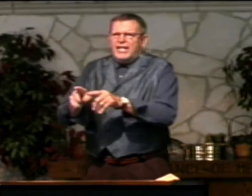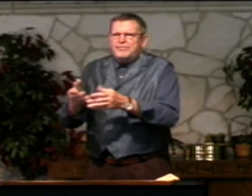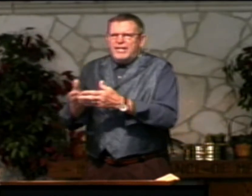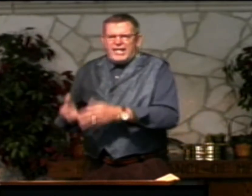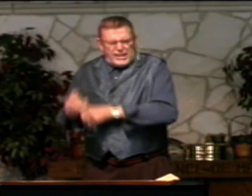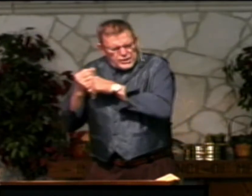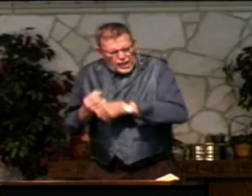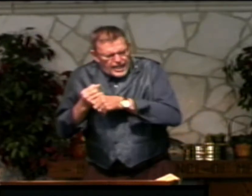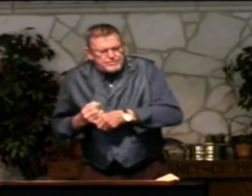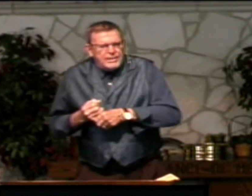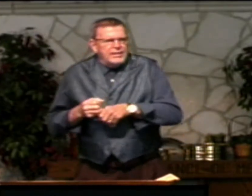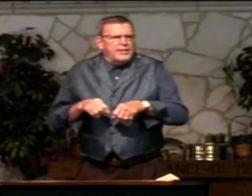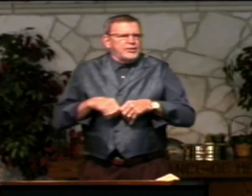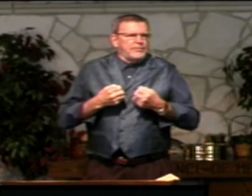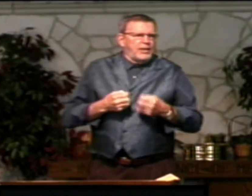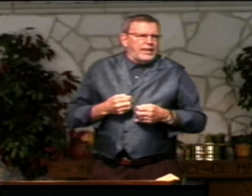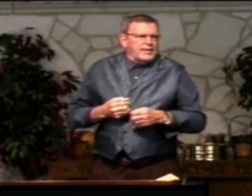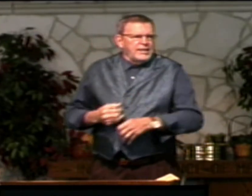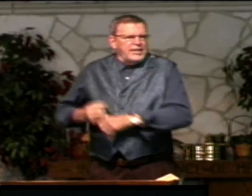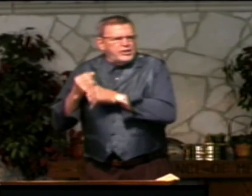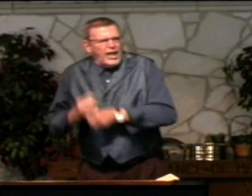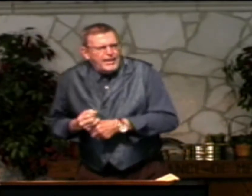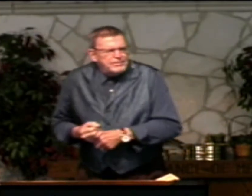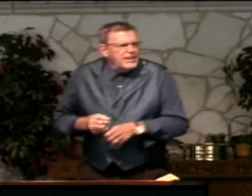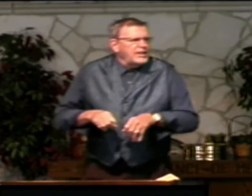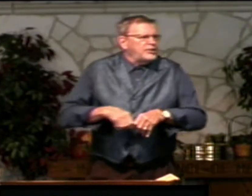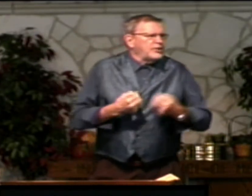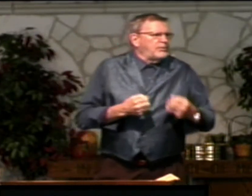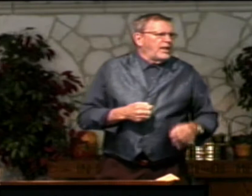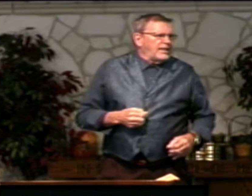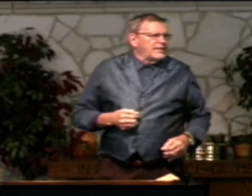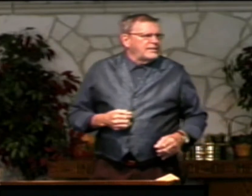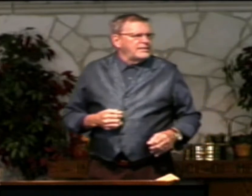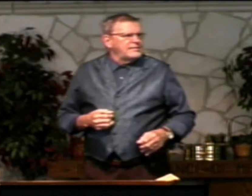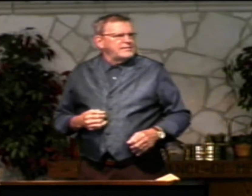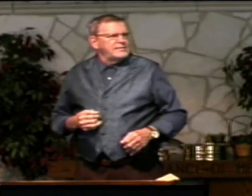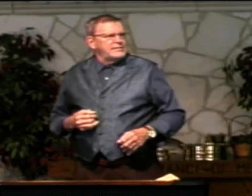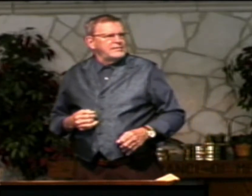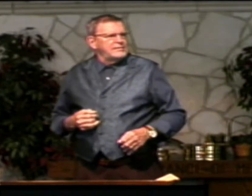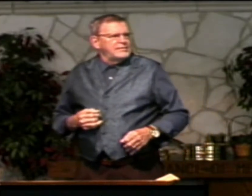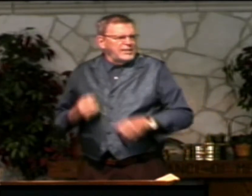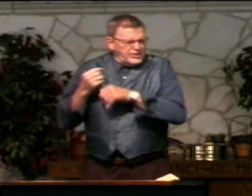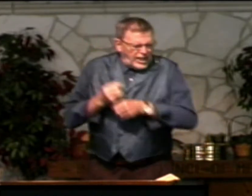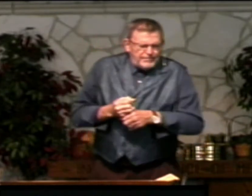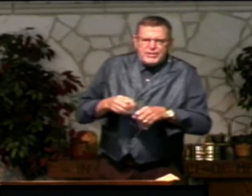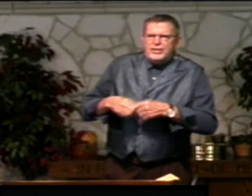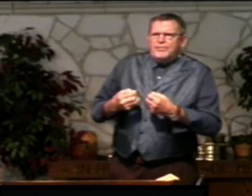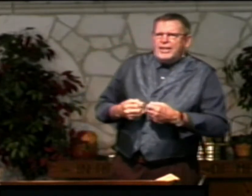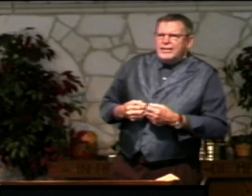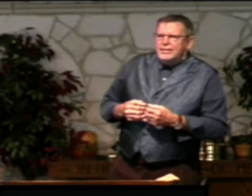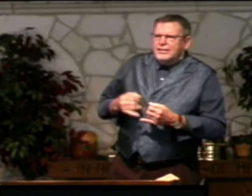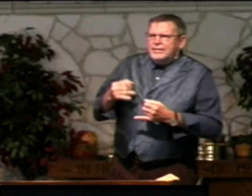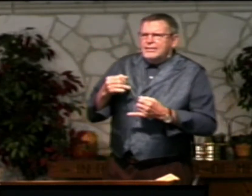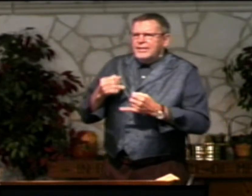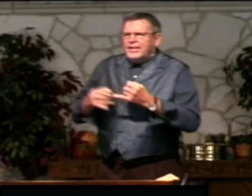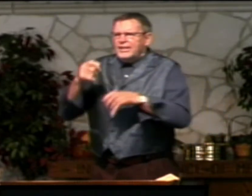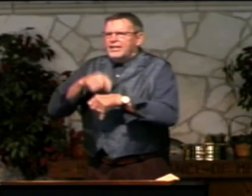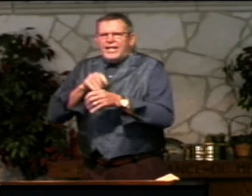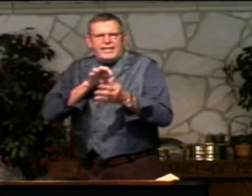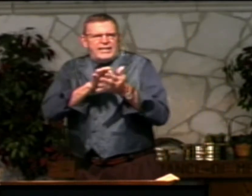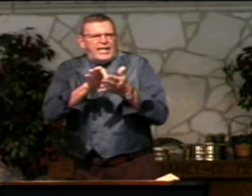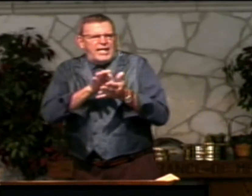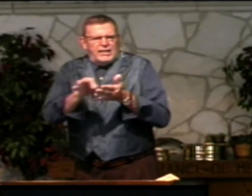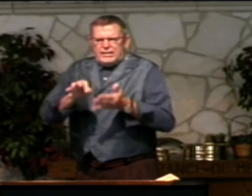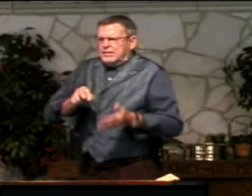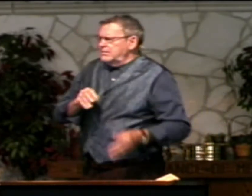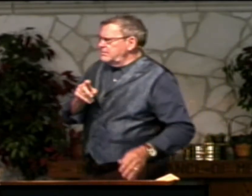Afternoon, the same thing. He chopped. He took a break. He chopped. He took a break. He chopped. He took a break. End of the